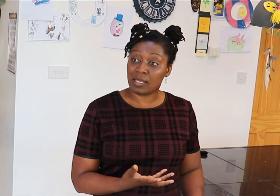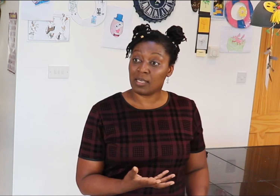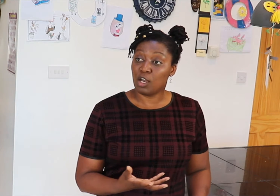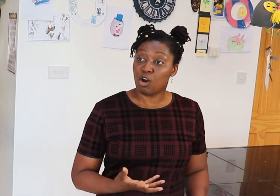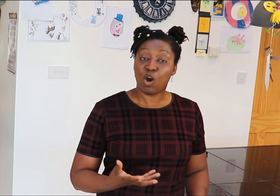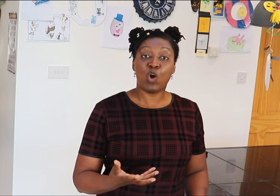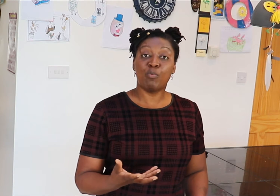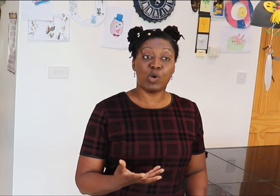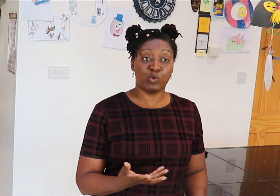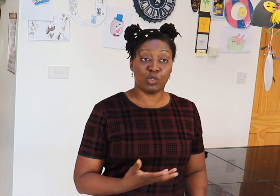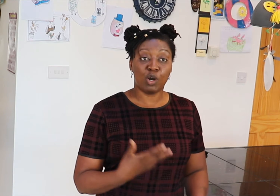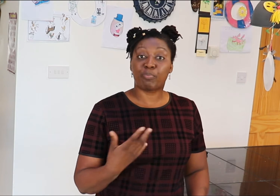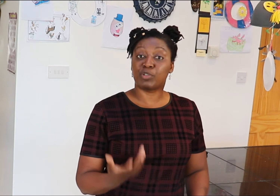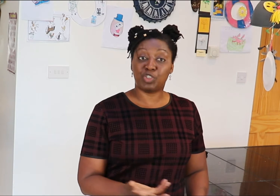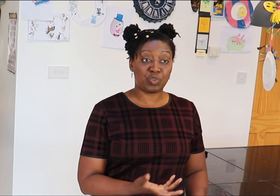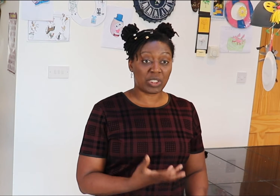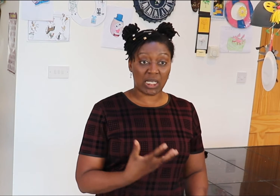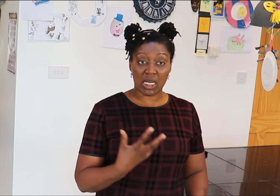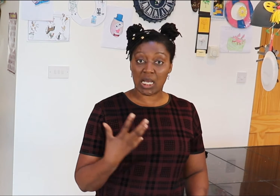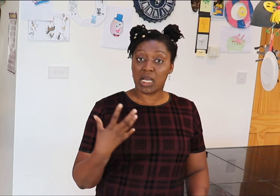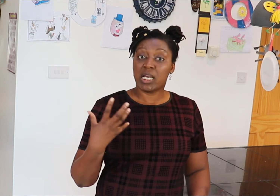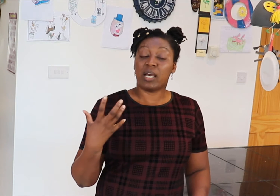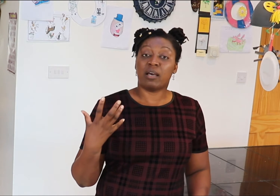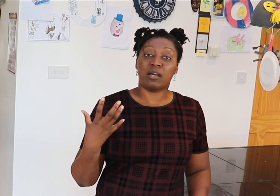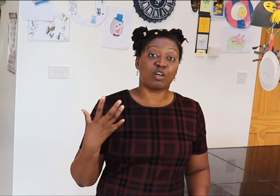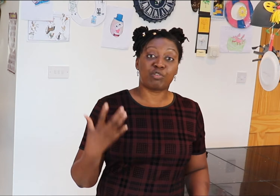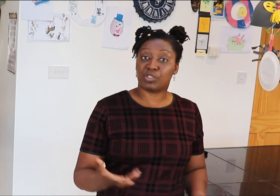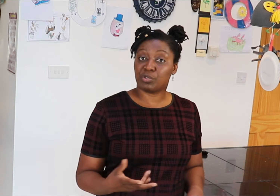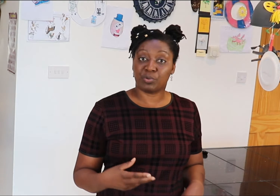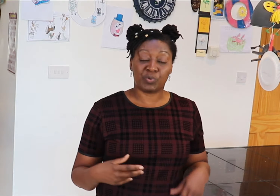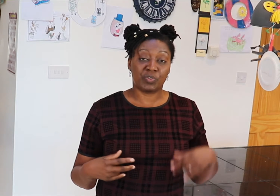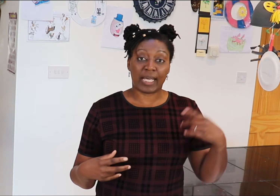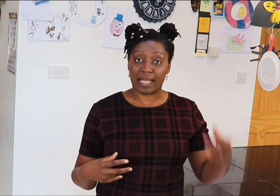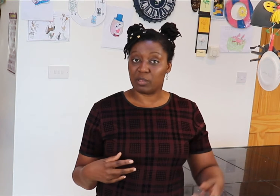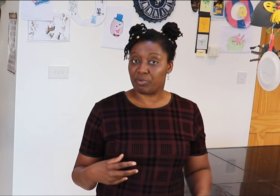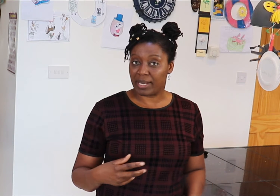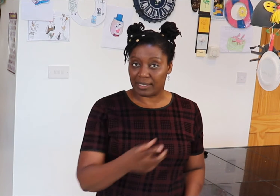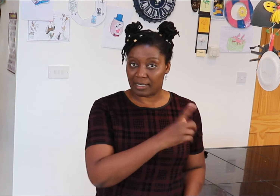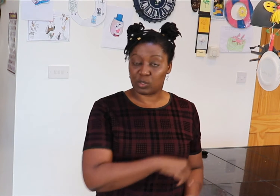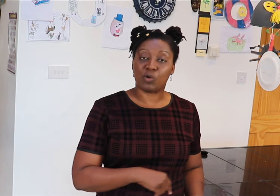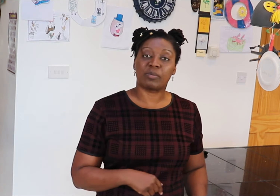the hormone producing crystals in the brain that I talked